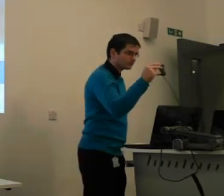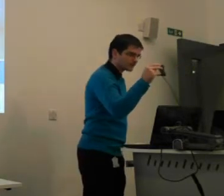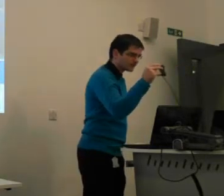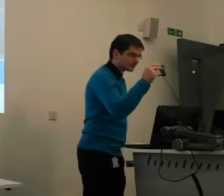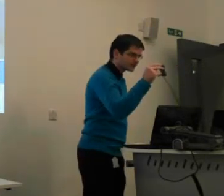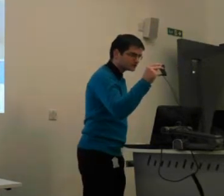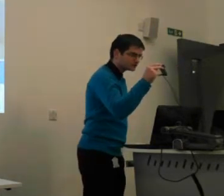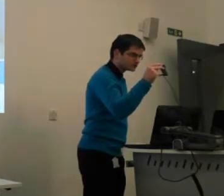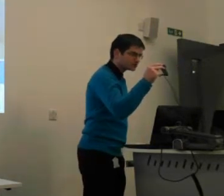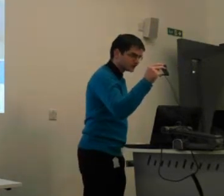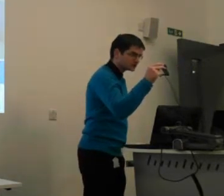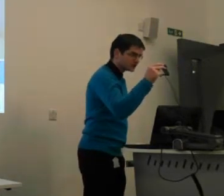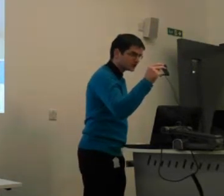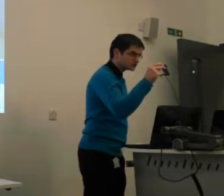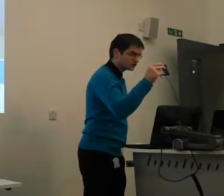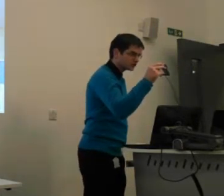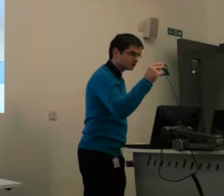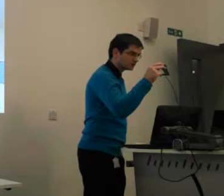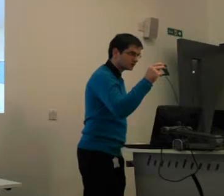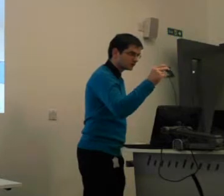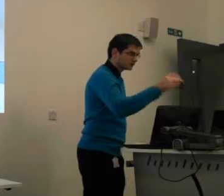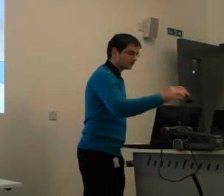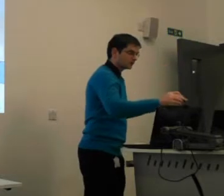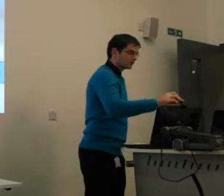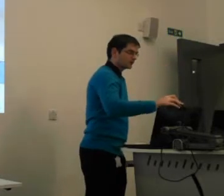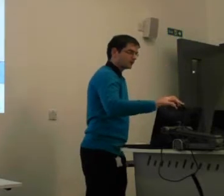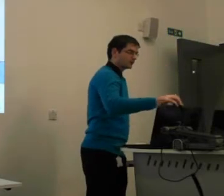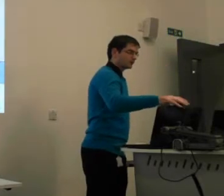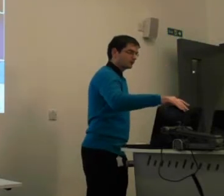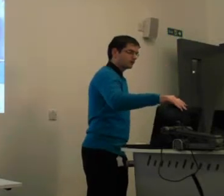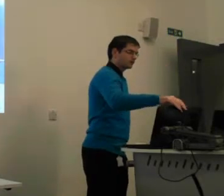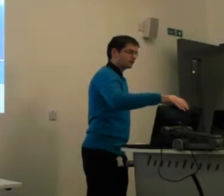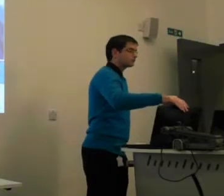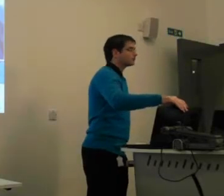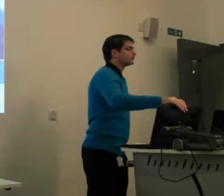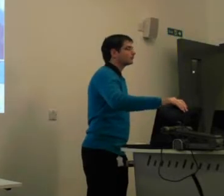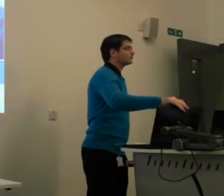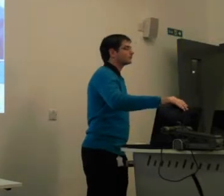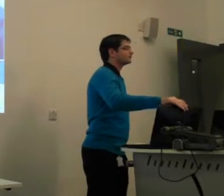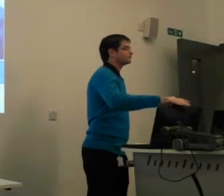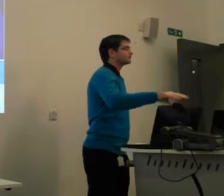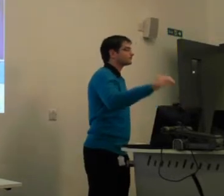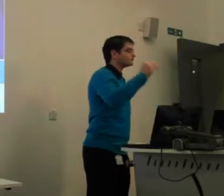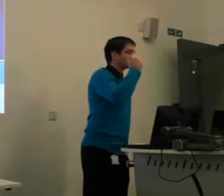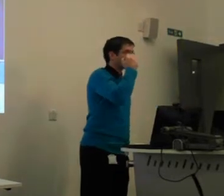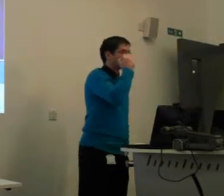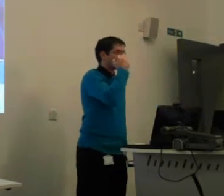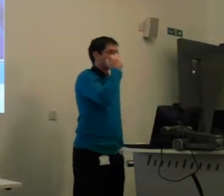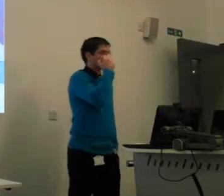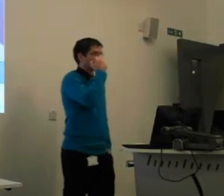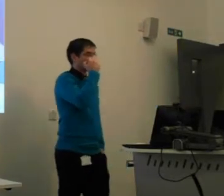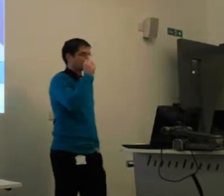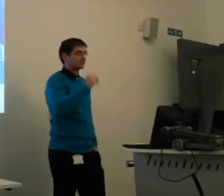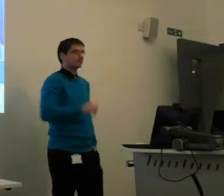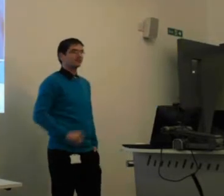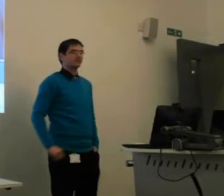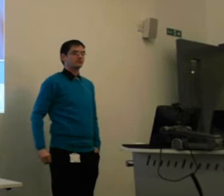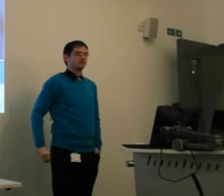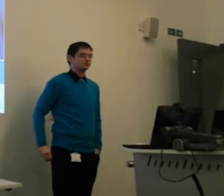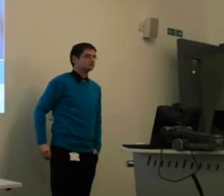let's just say it's hd but i was thinking you say the inbuilt camera the that's a portable phone yes